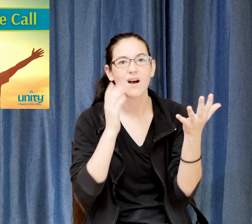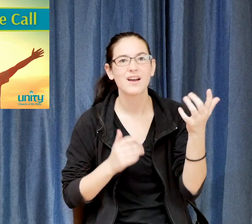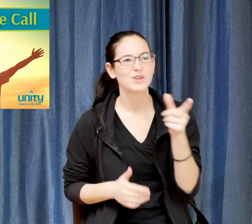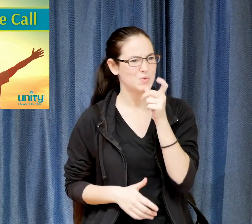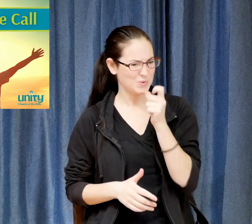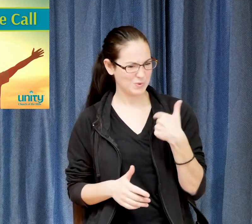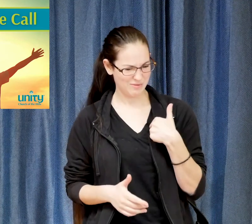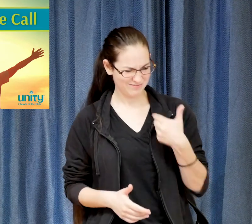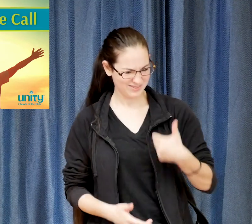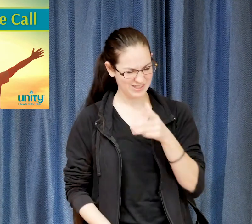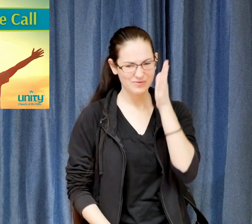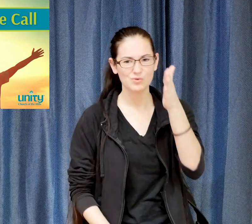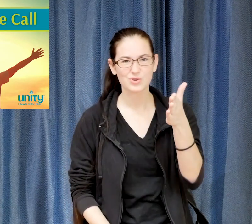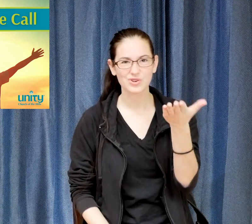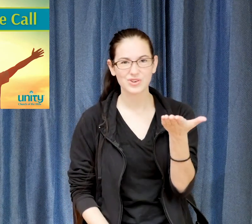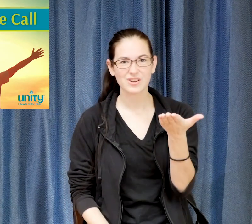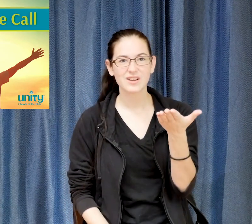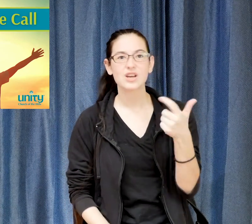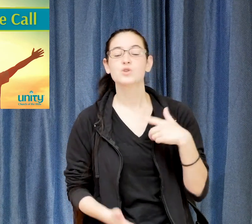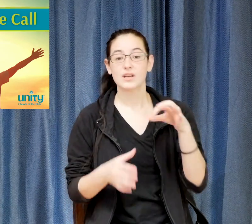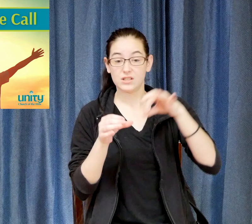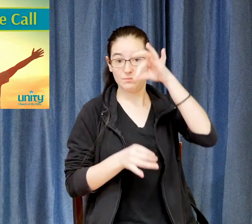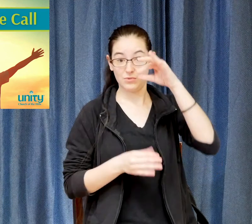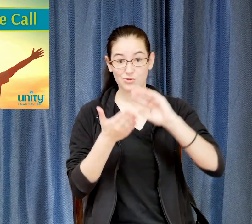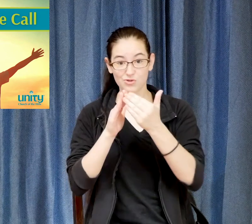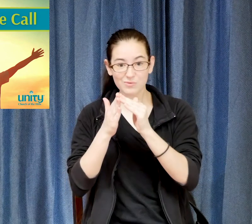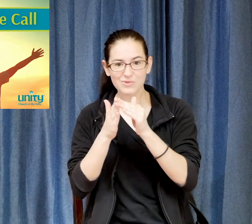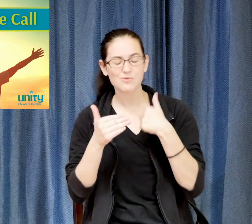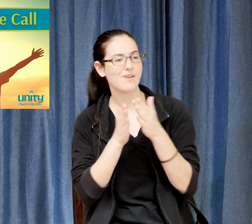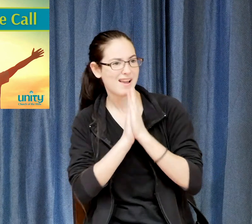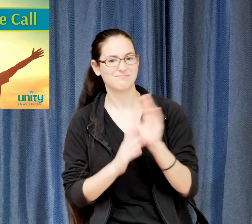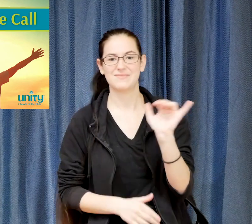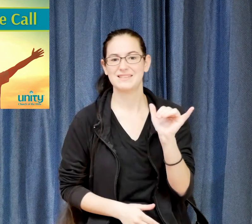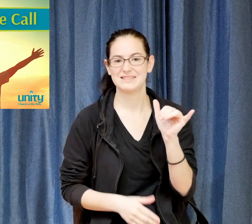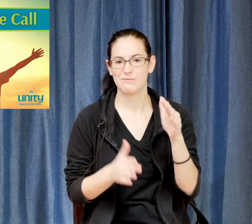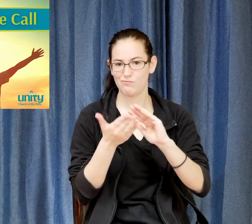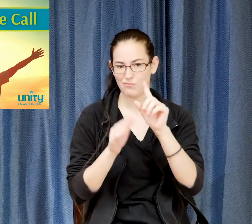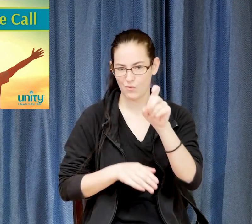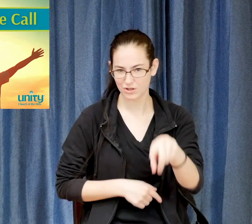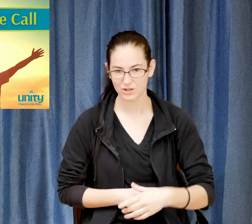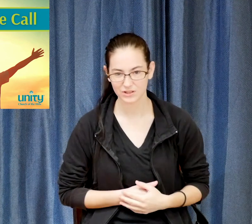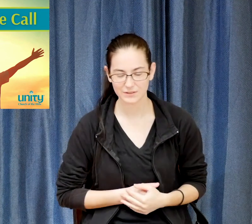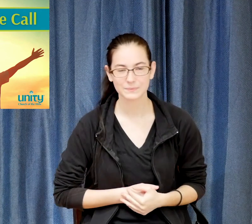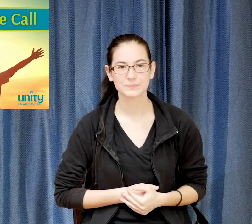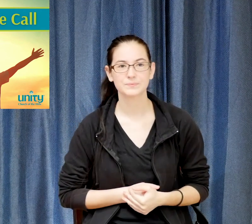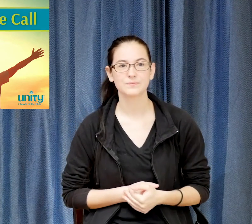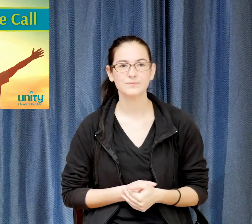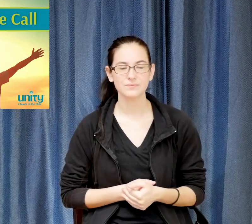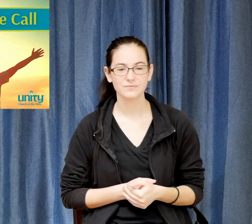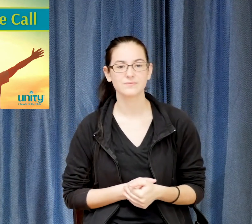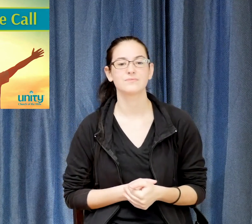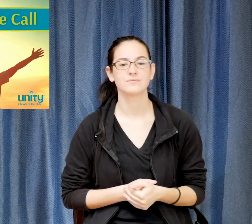I wanted to be. Well, as a spiritual community, we're asking those same questions. And more importantly, we